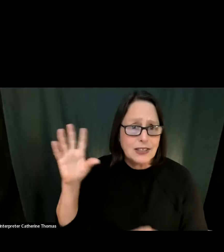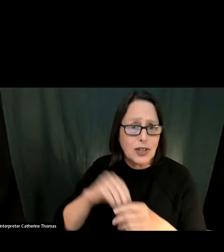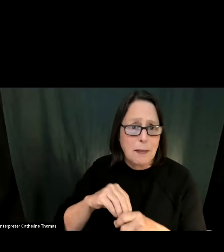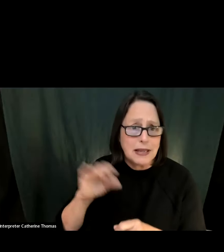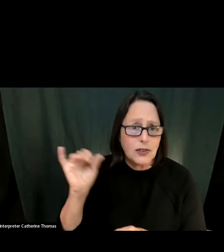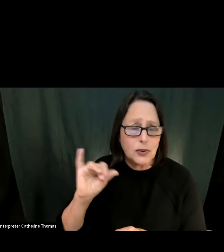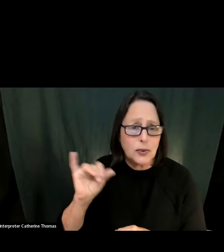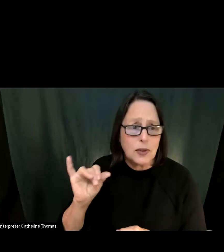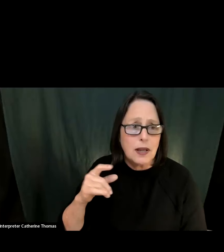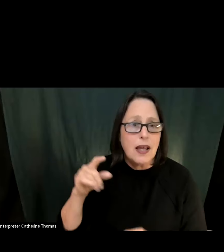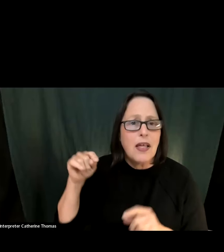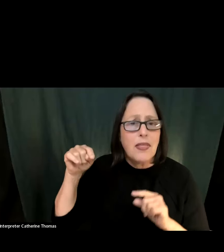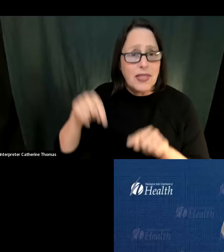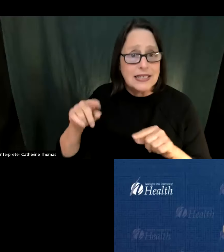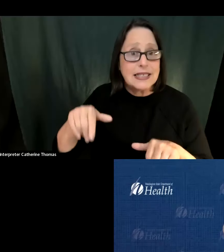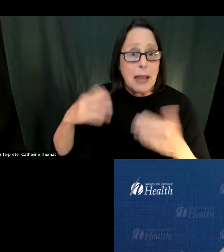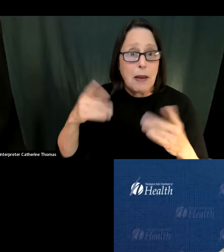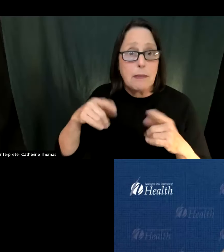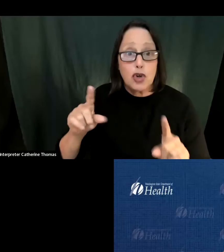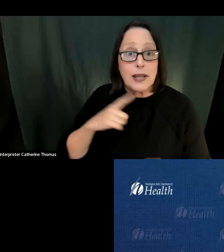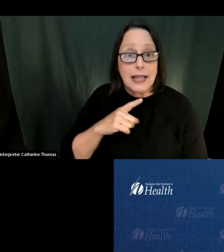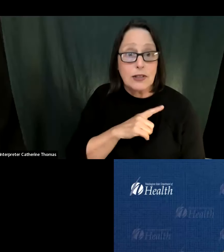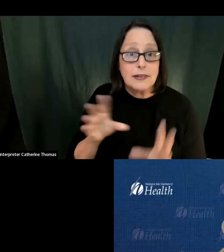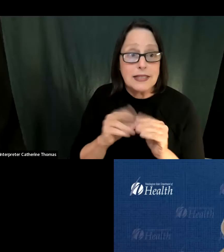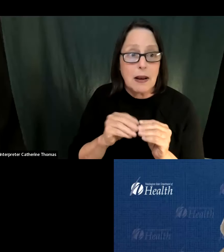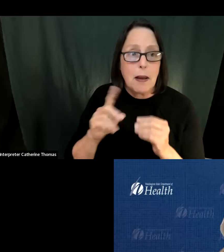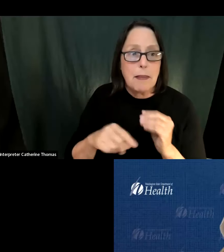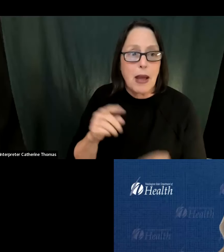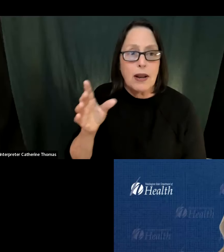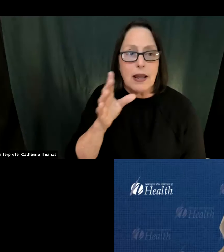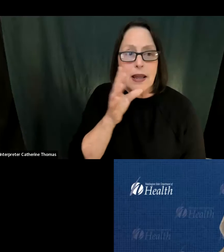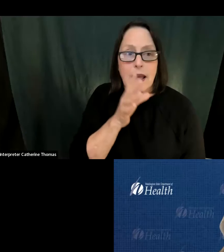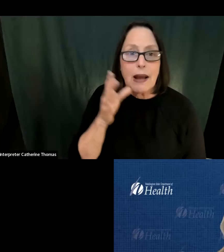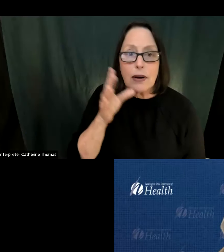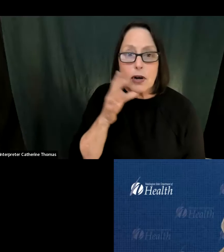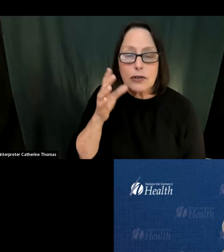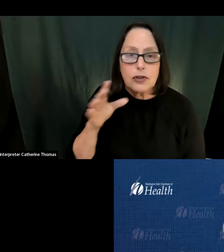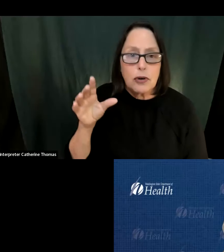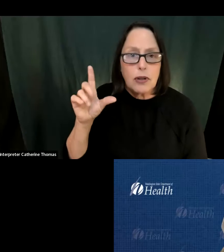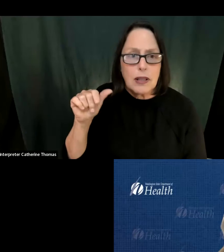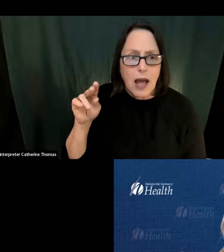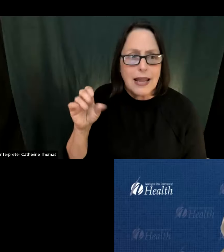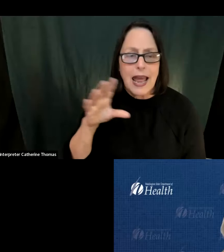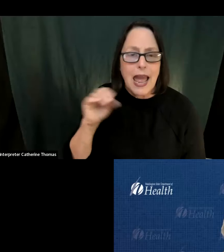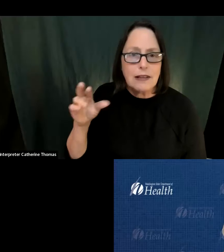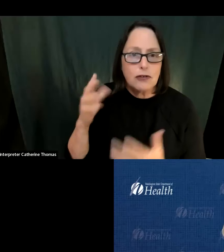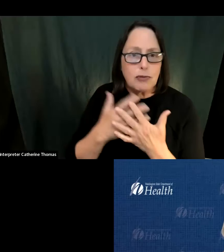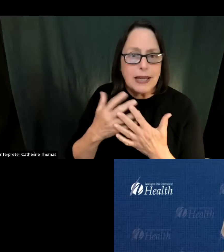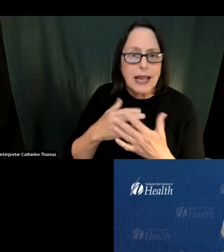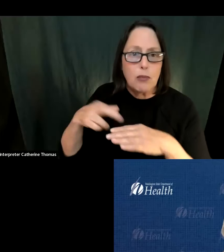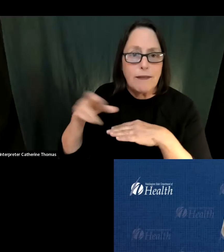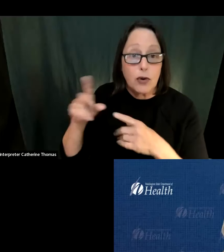This did come up during the legislative session around the agricultural line and screening and referral to that. And we did hear